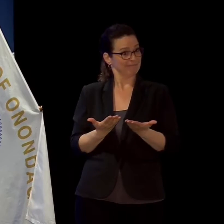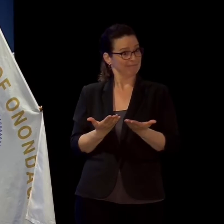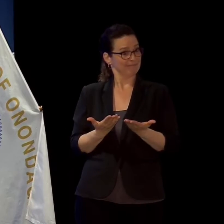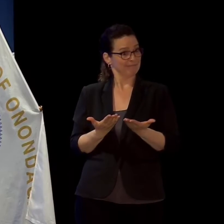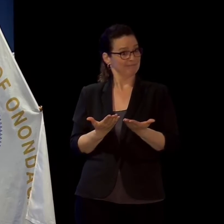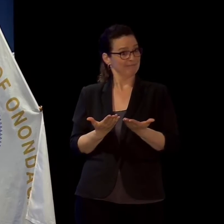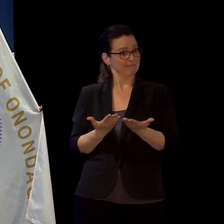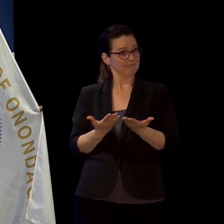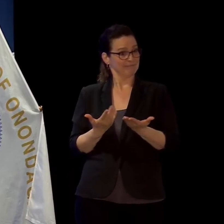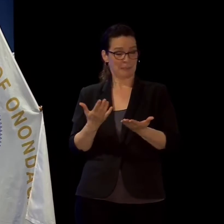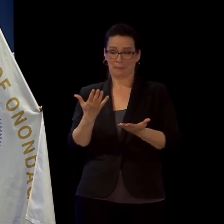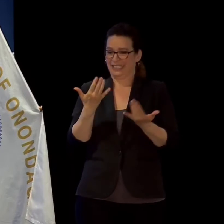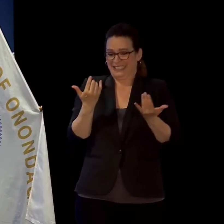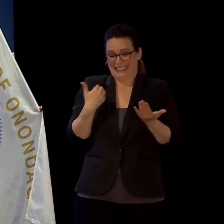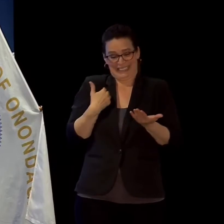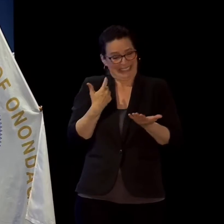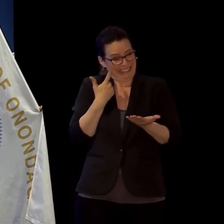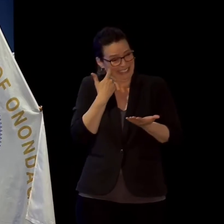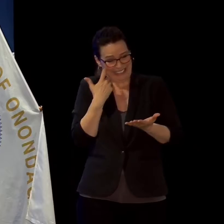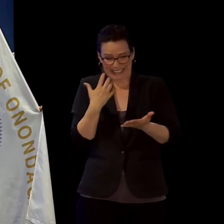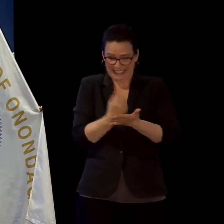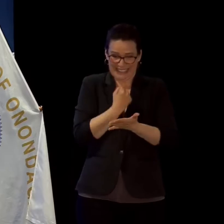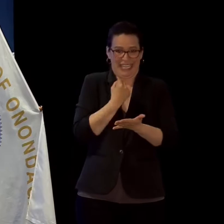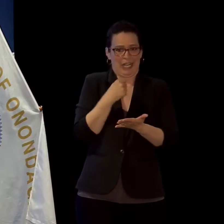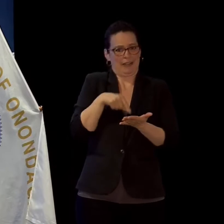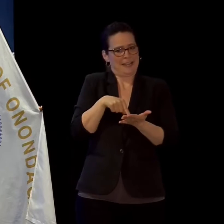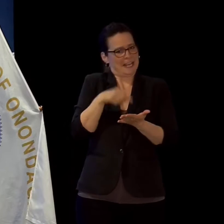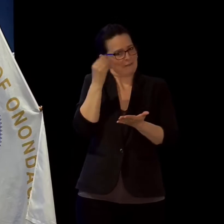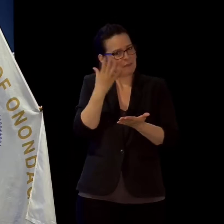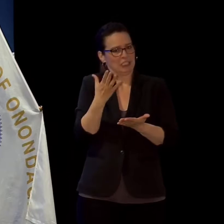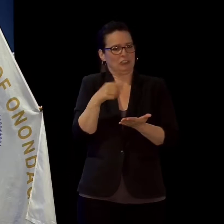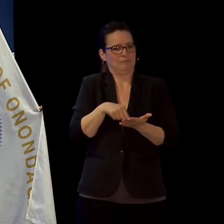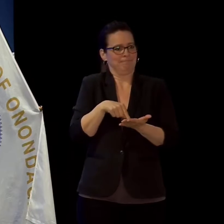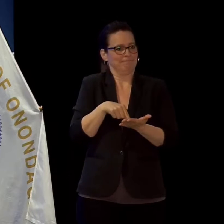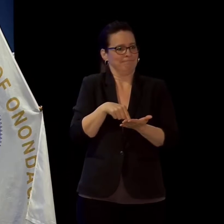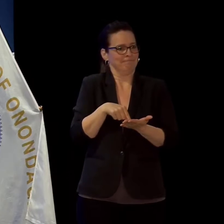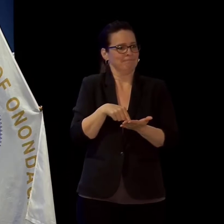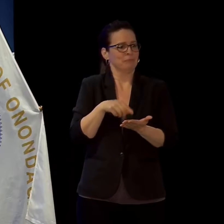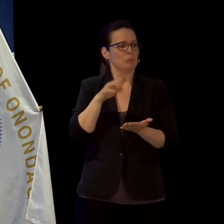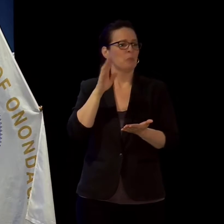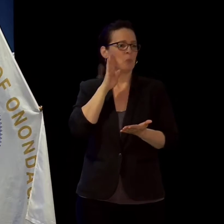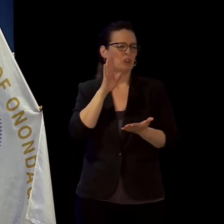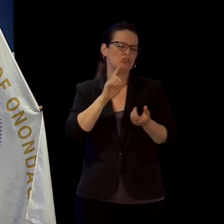will evolve and change, but 80 years and above right now,